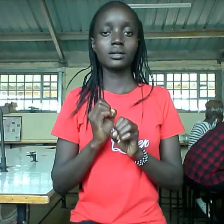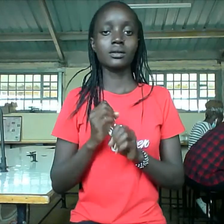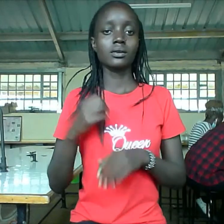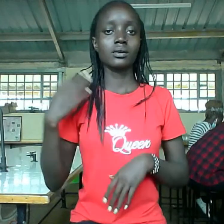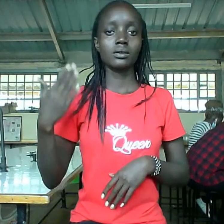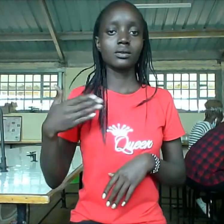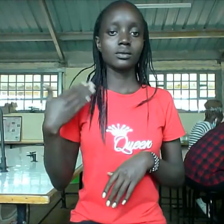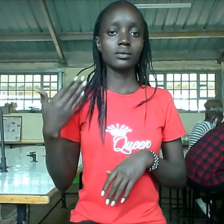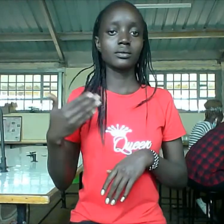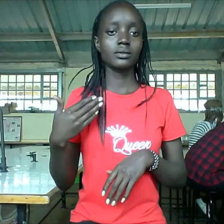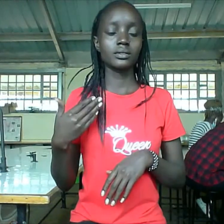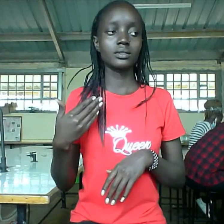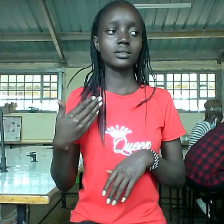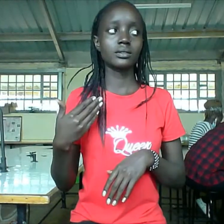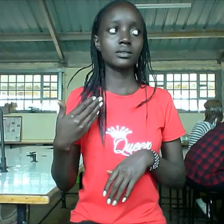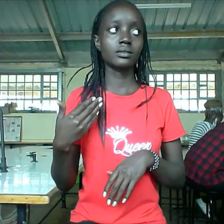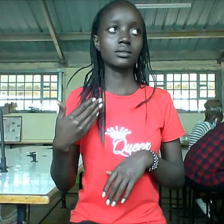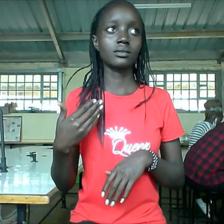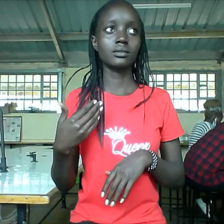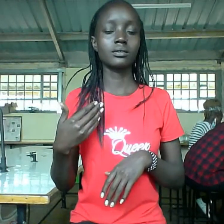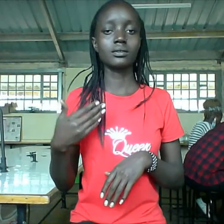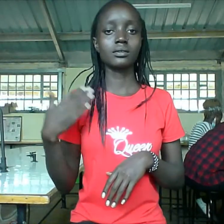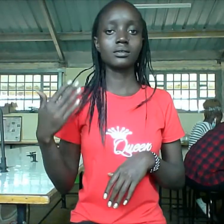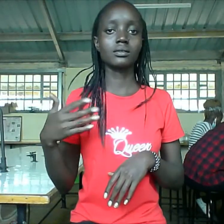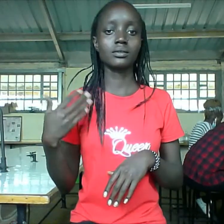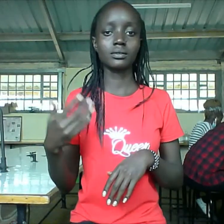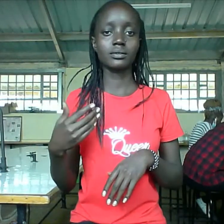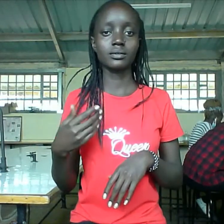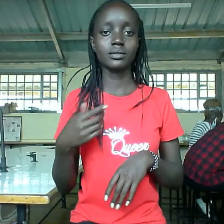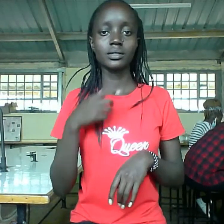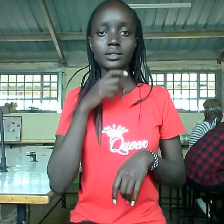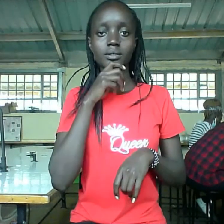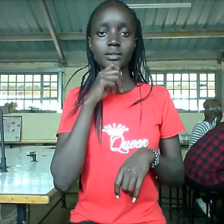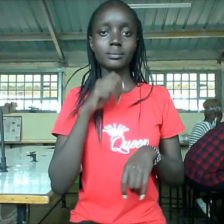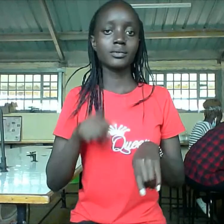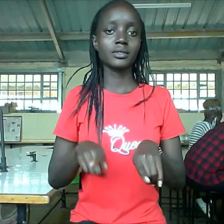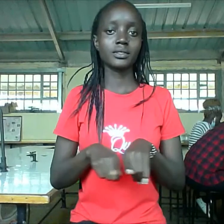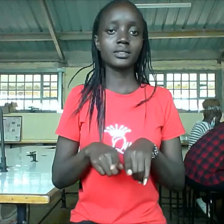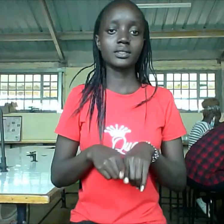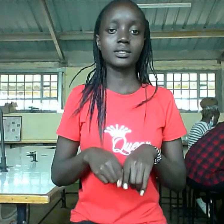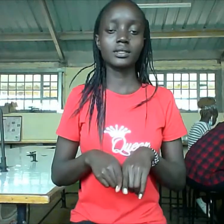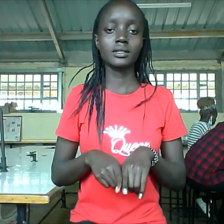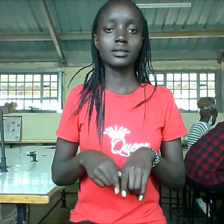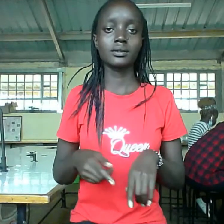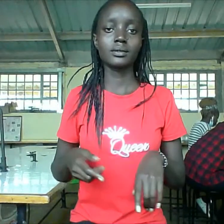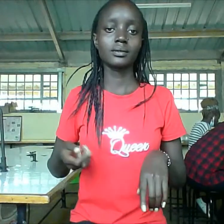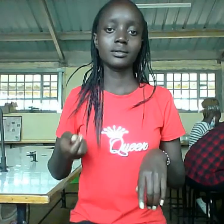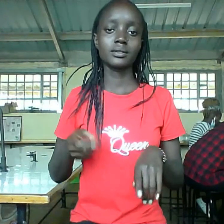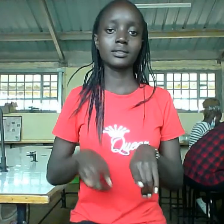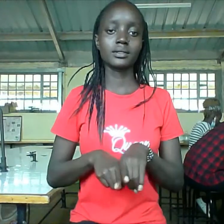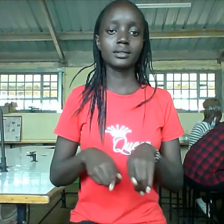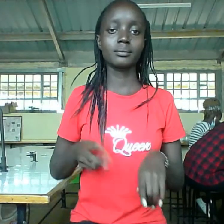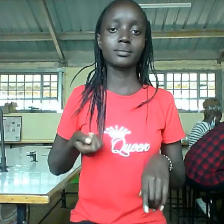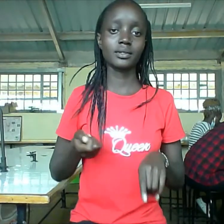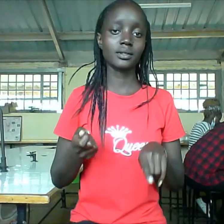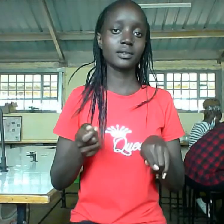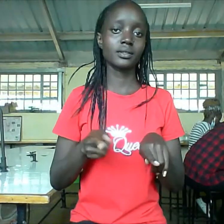fractures between his sisters and brothers, with some sibling rivalry. There